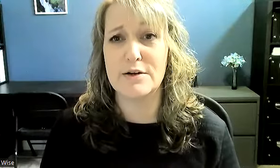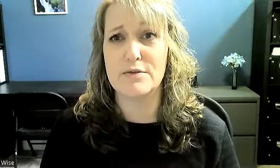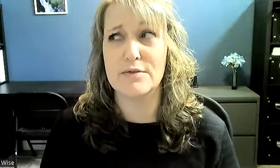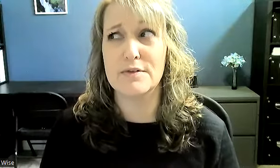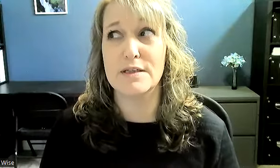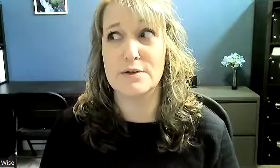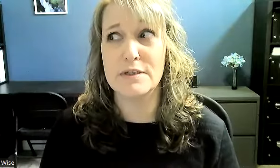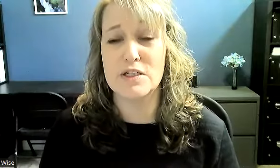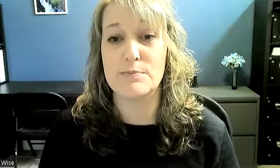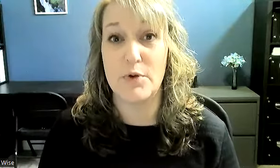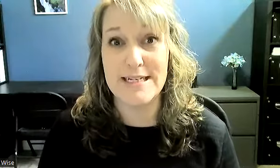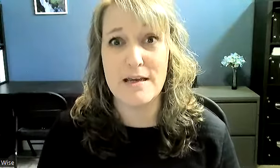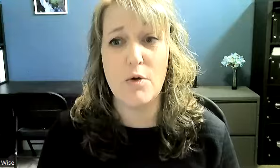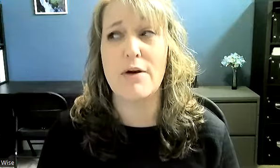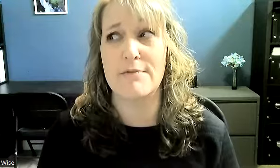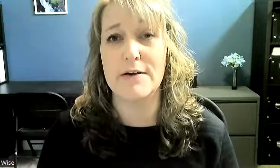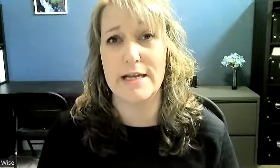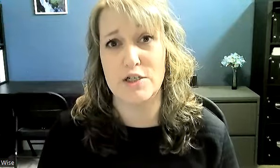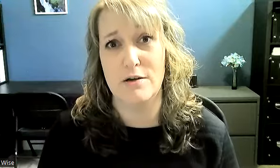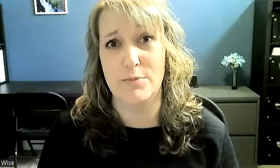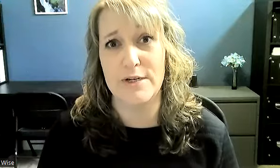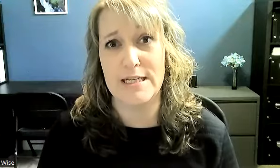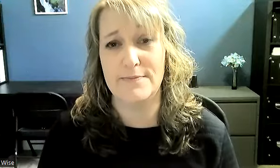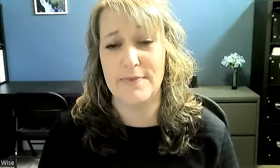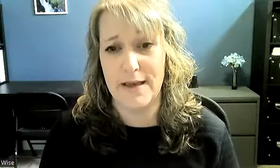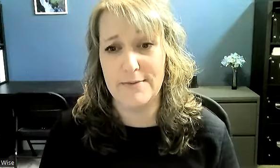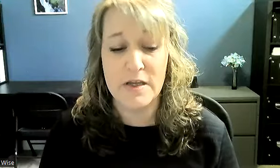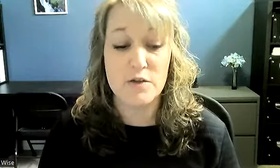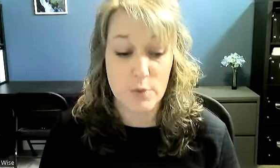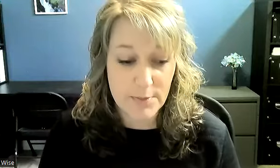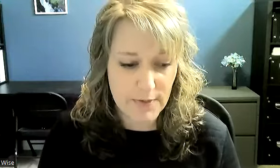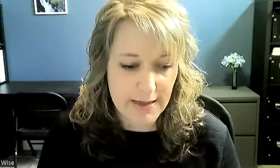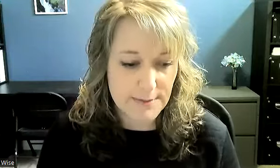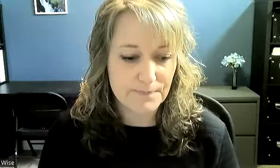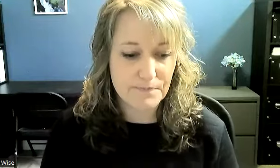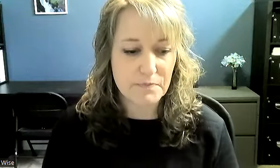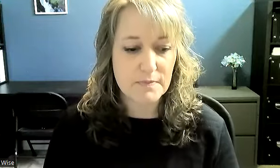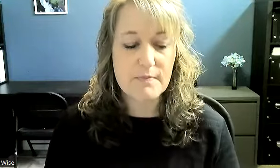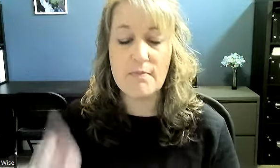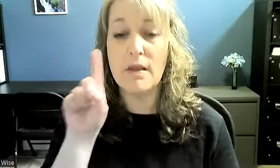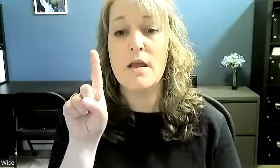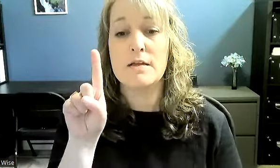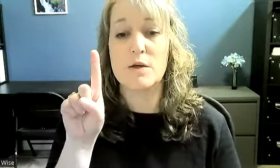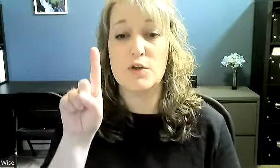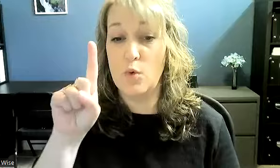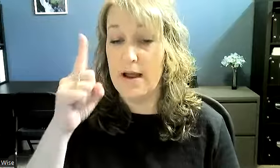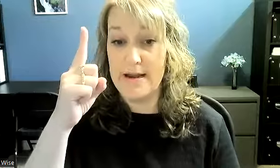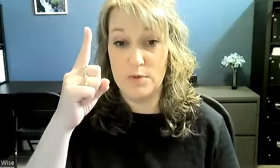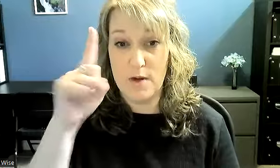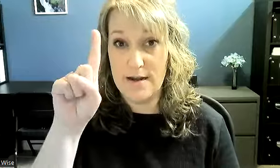they're literally just pointing or a variation on pointing. Okay, so remember that. So you want a number 1